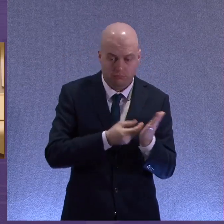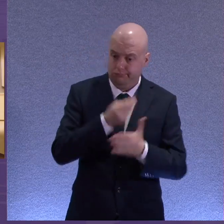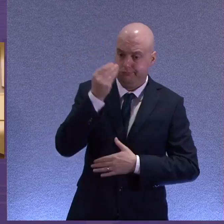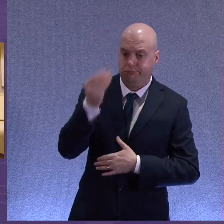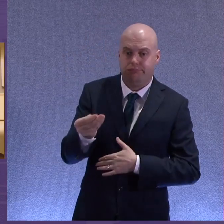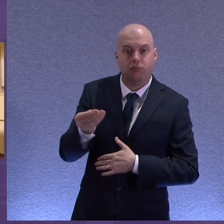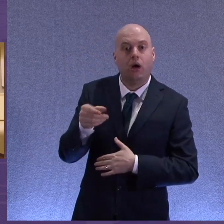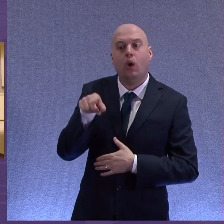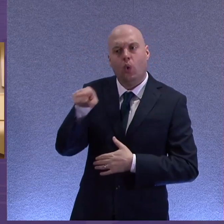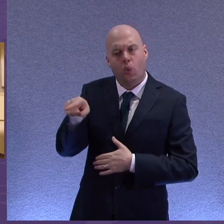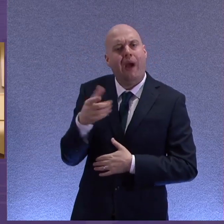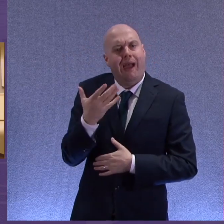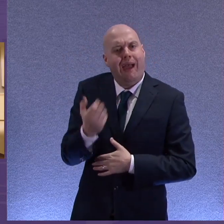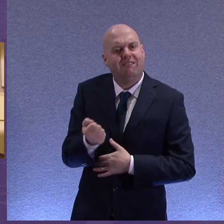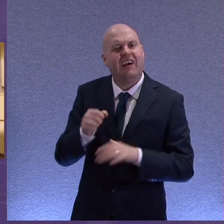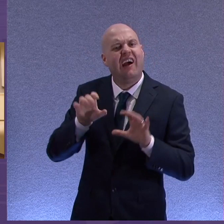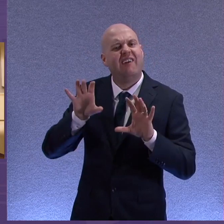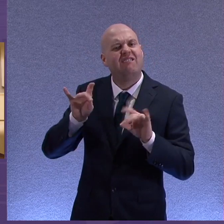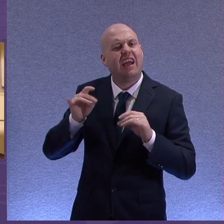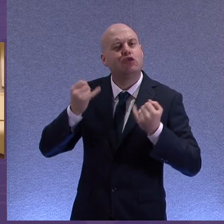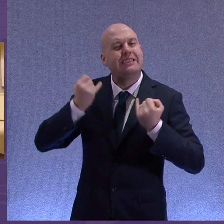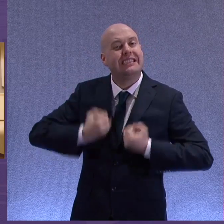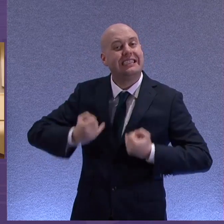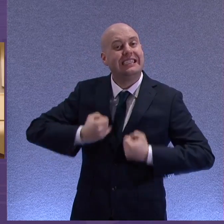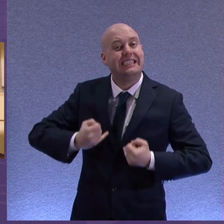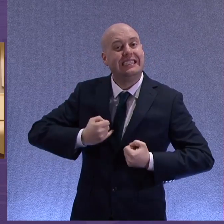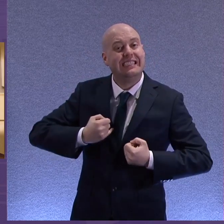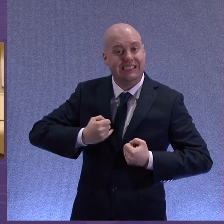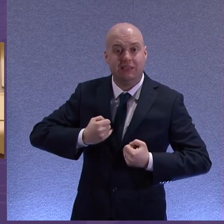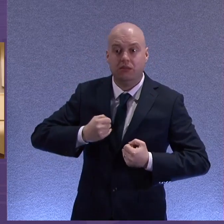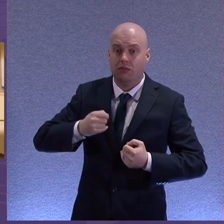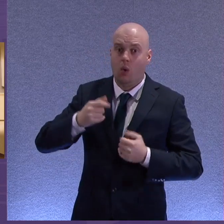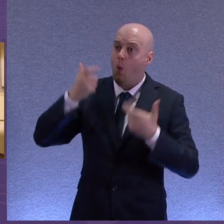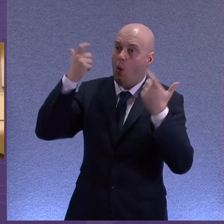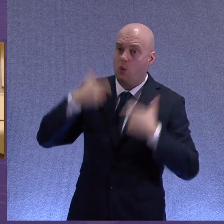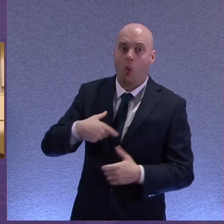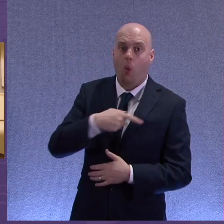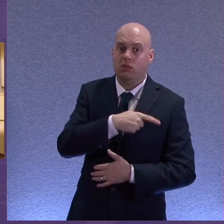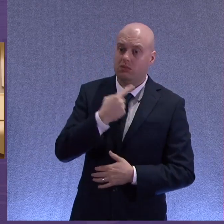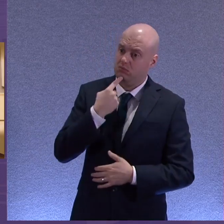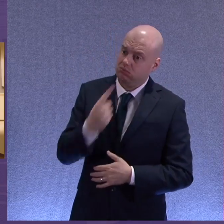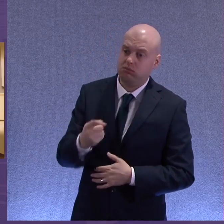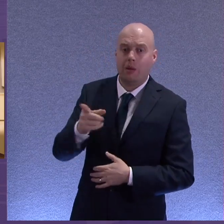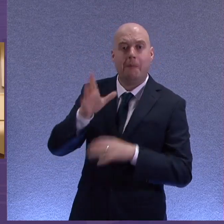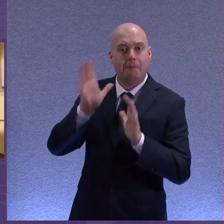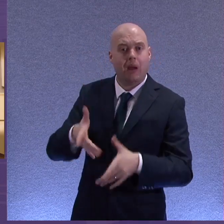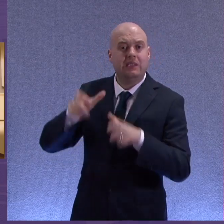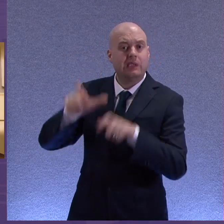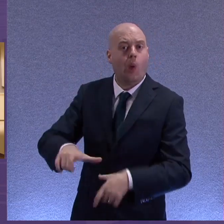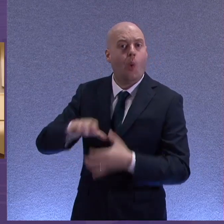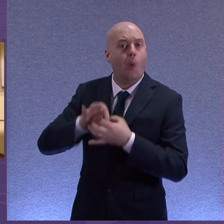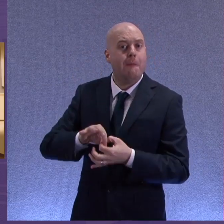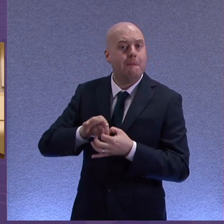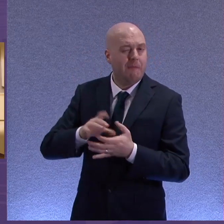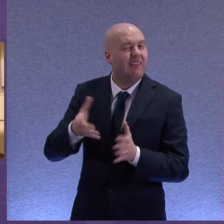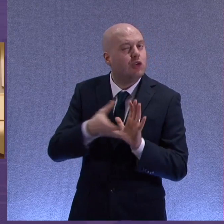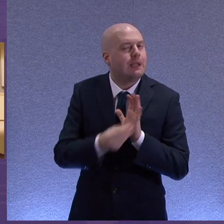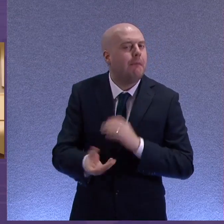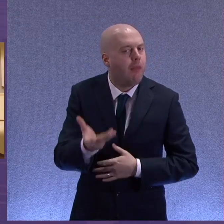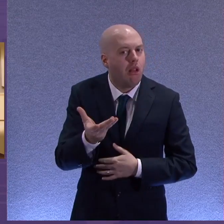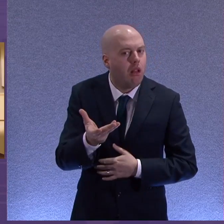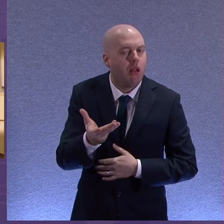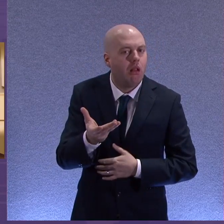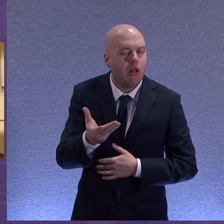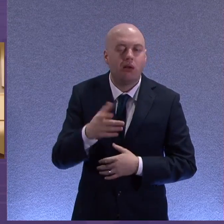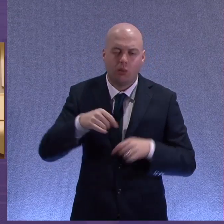infectious disease. However, of course, as the member will be aware, with the emergency legislation that is going through respective parliamentary processes, that will give